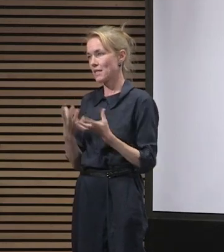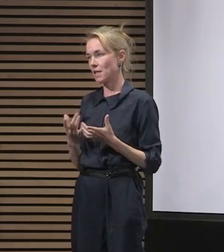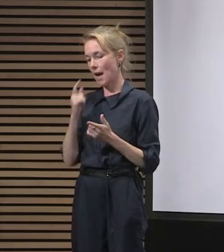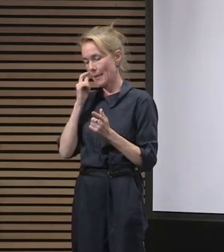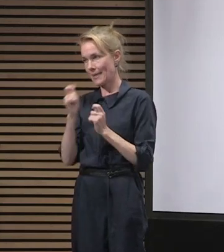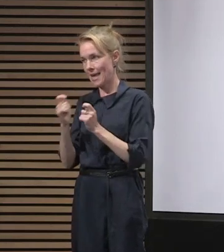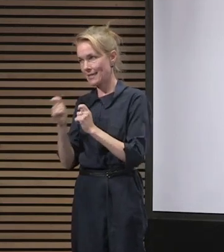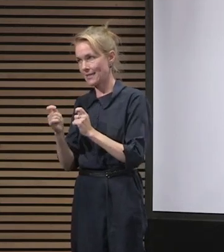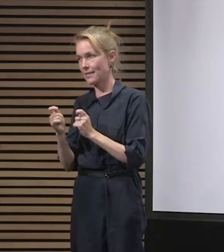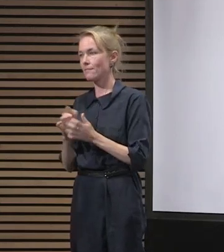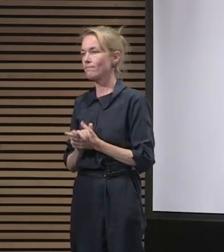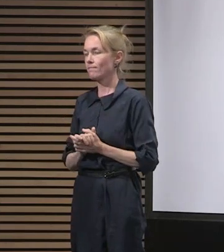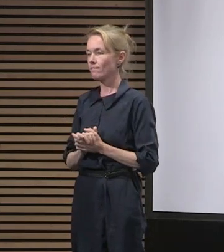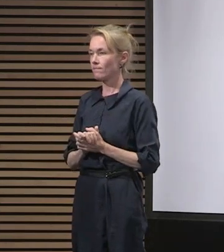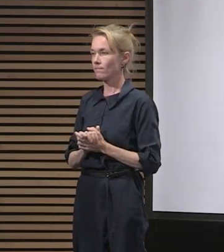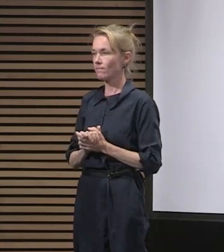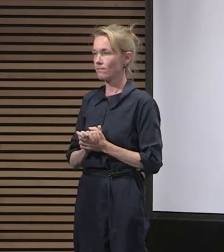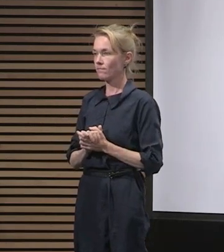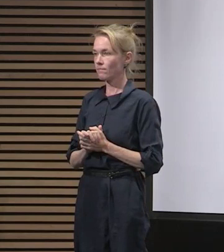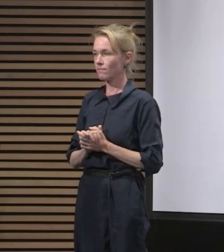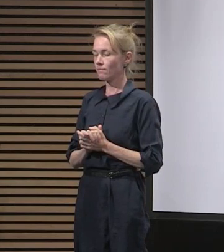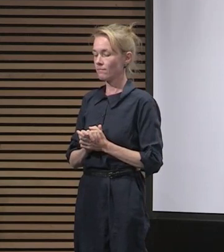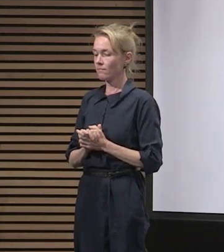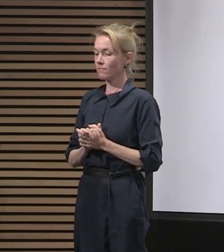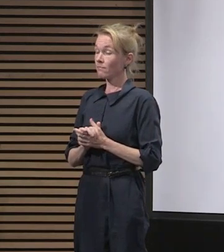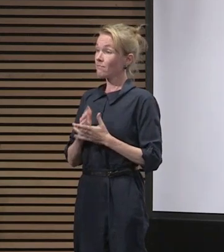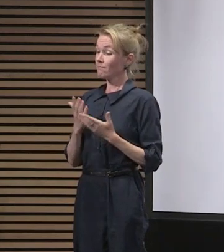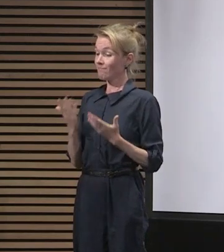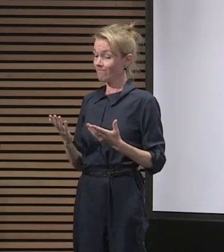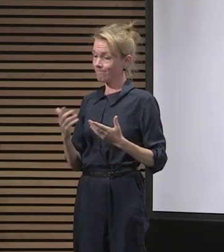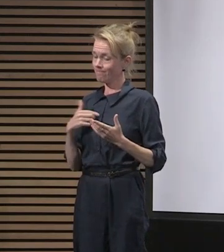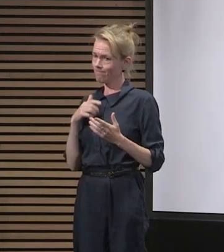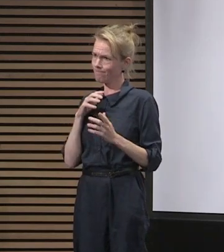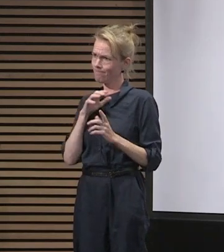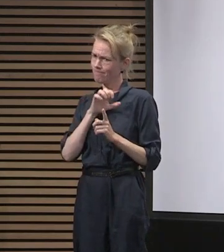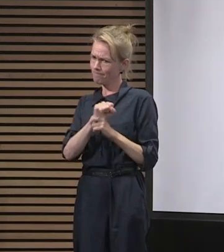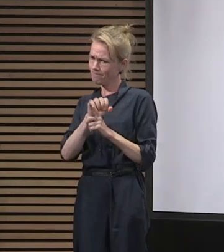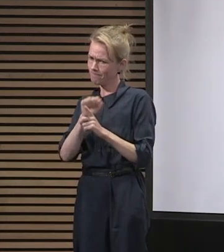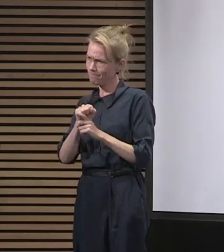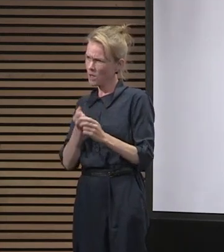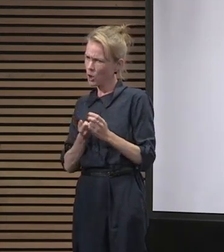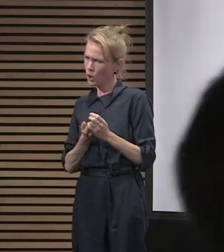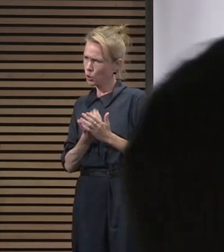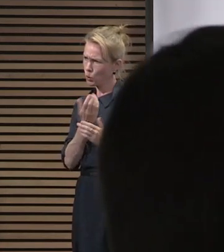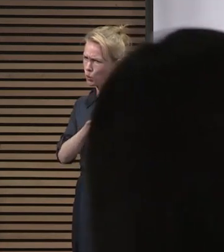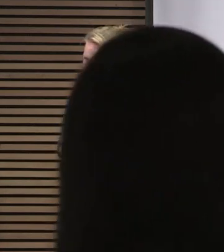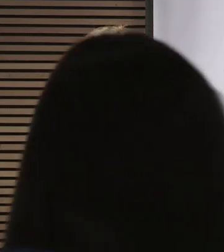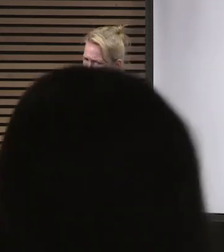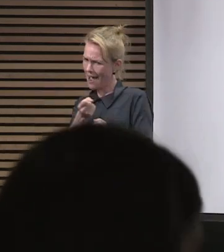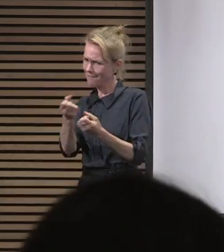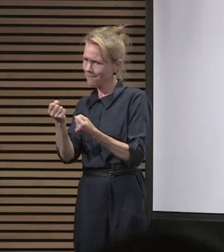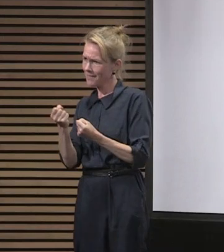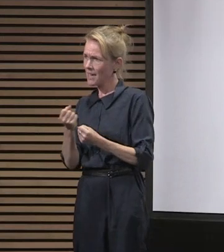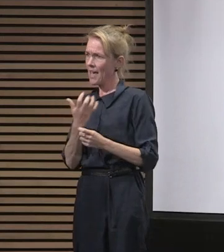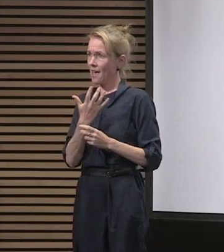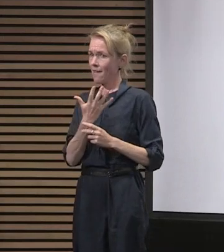well. We are still seeing that strong link in our positive cases to overseas travel, 53%, as